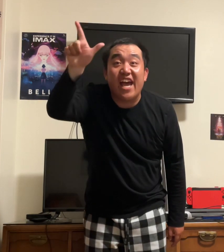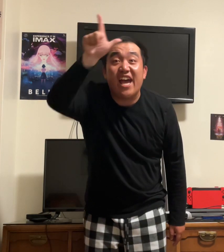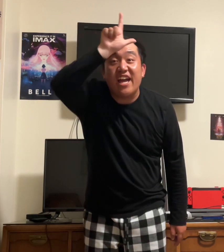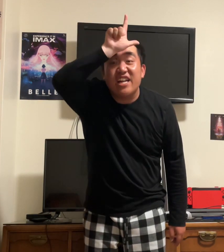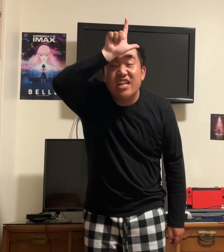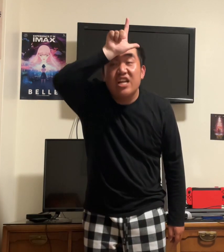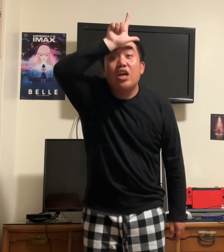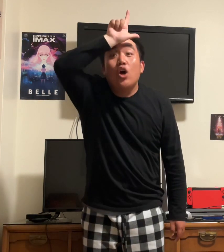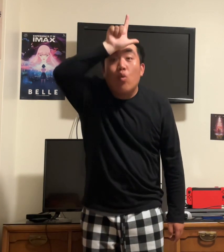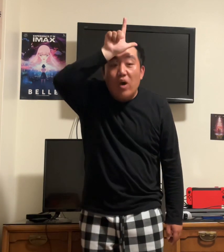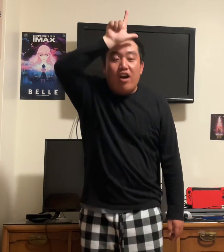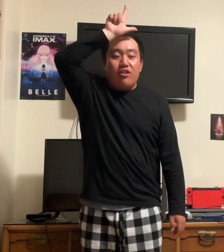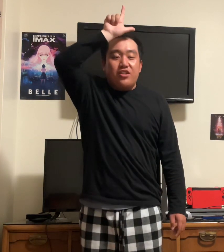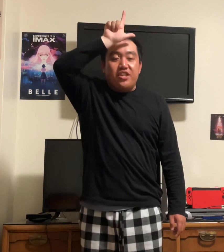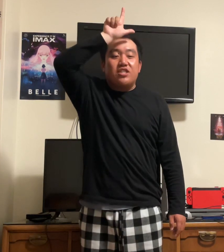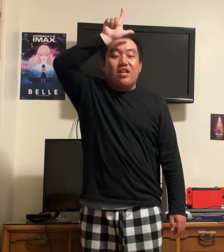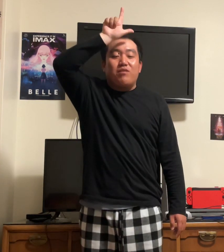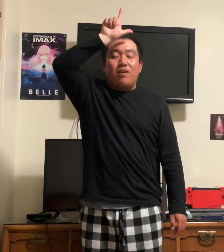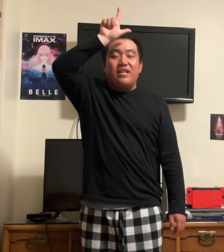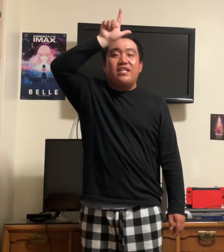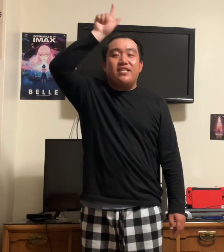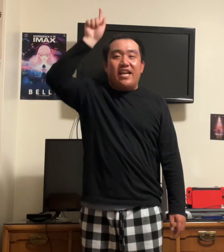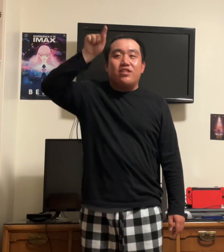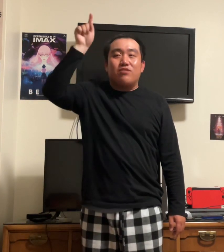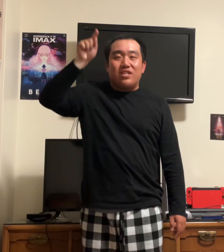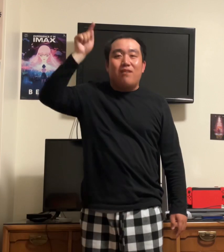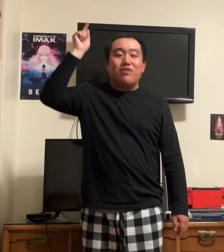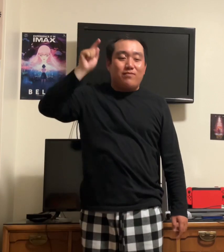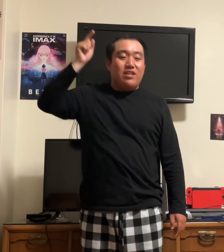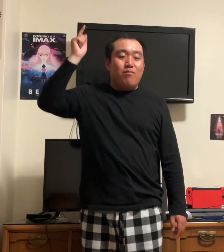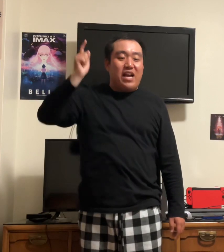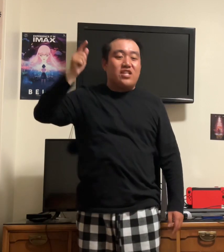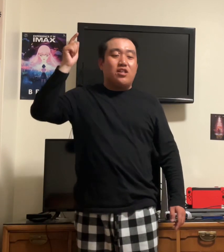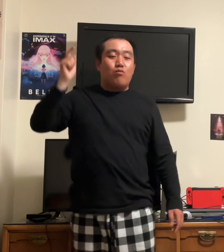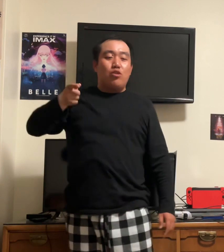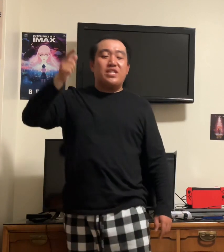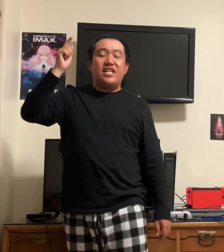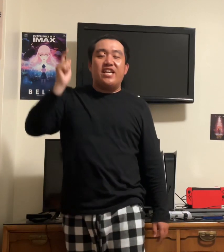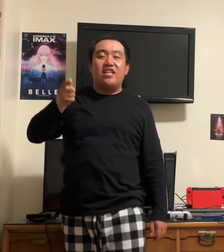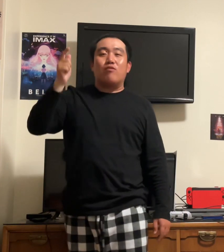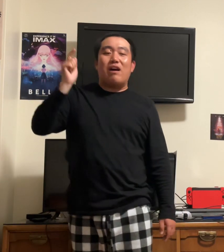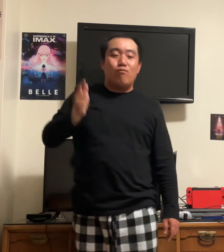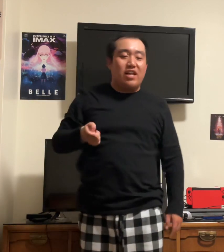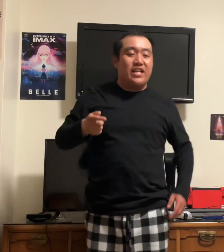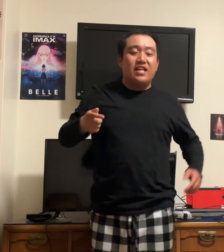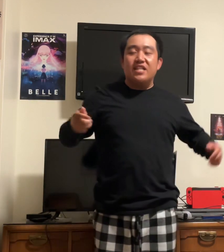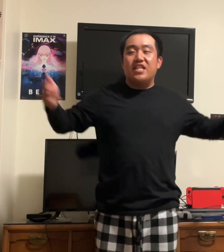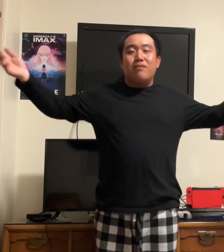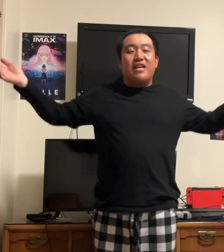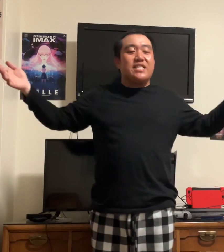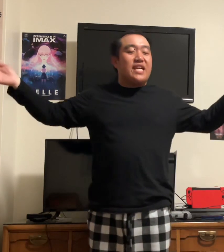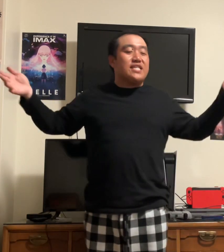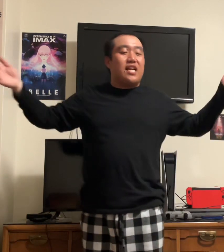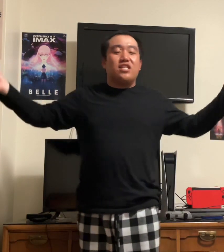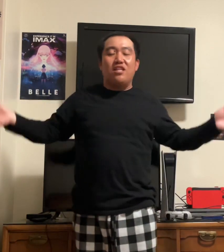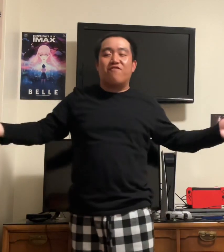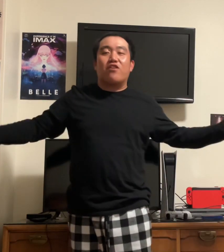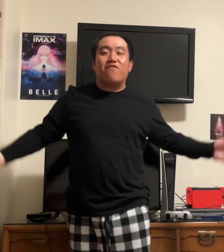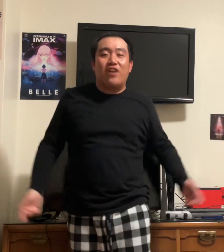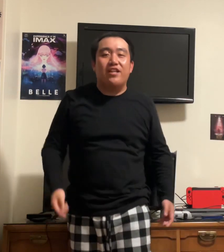forehead. Well, the years stopped coming and the days don't stop coming. Back to the rules and it hit the ground running. Did it make sense not to live for fun?